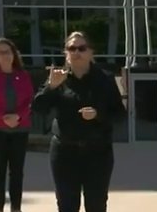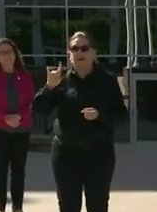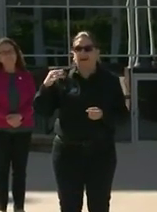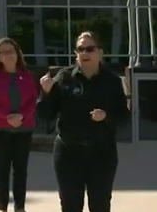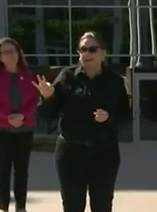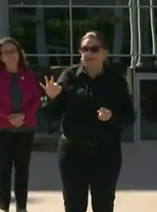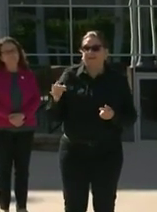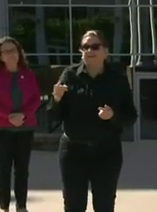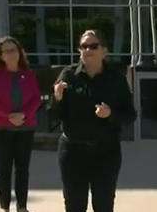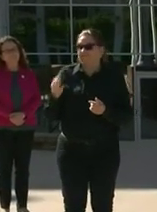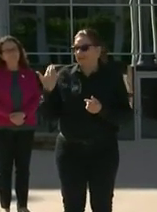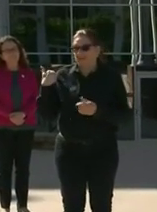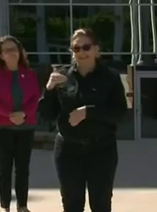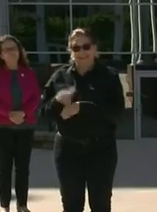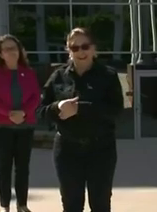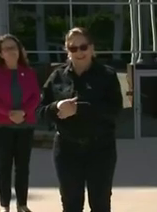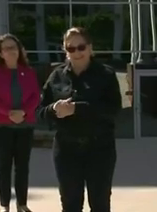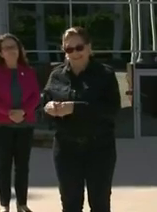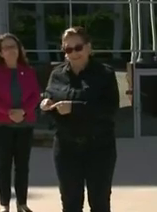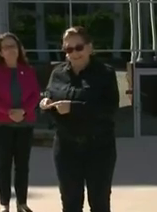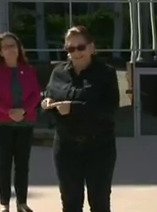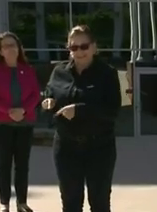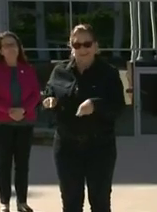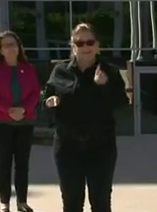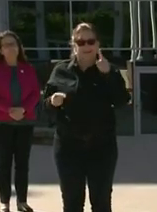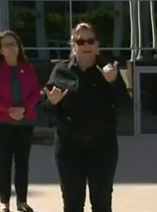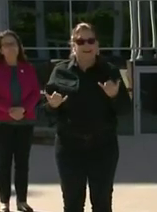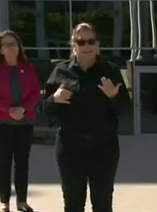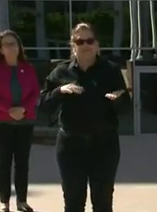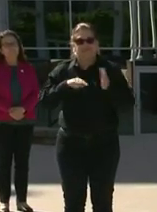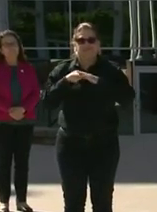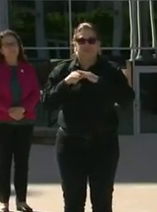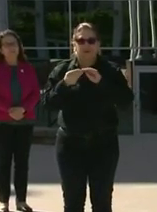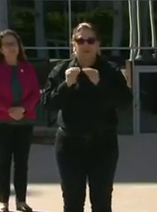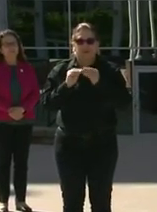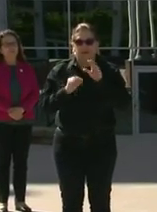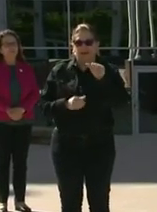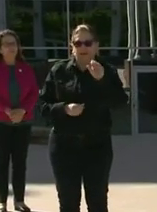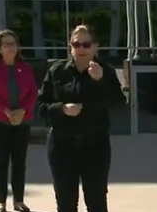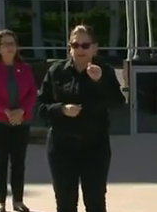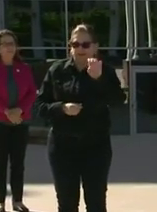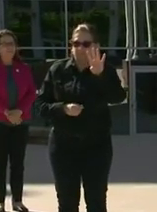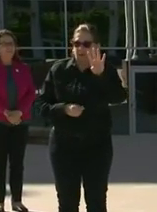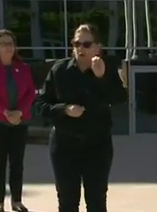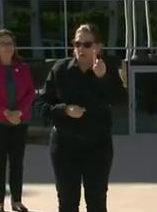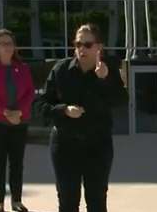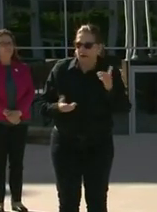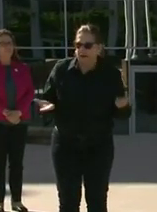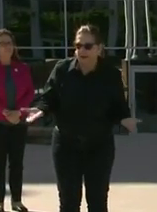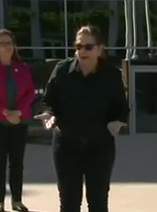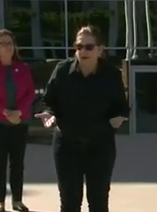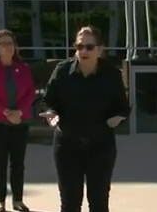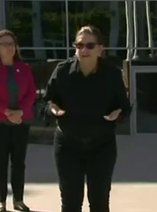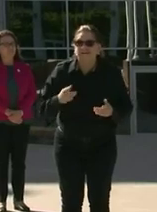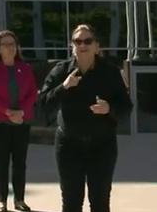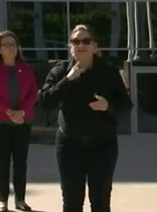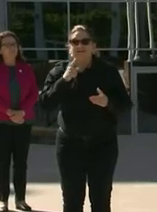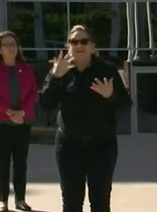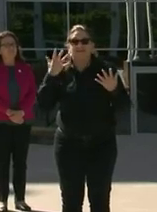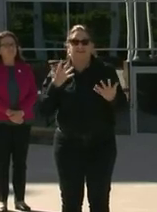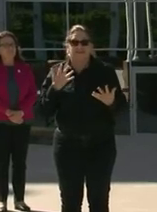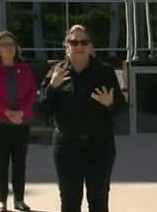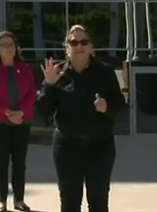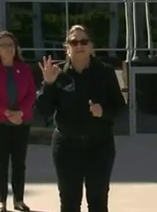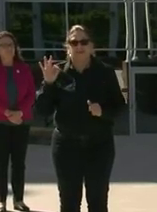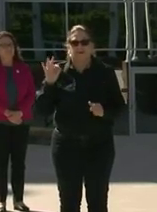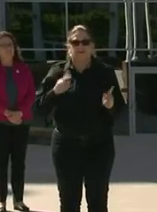have 401 confirmed cases in Washington, D.C., and sadly 9 deaths. Our message